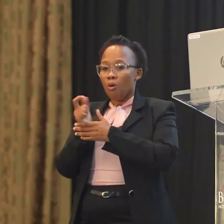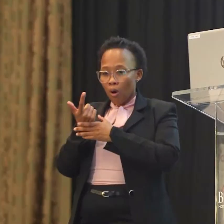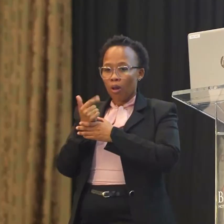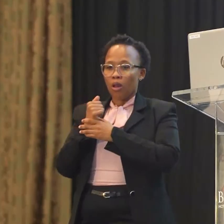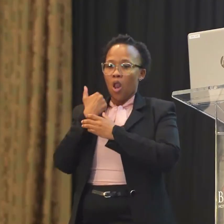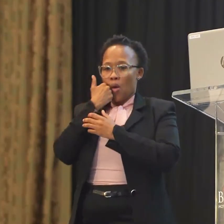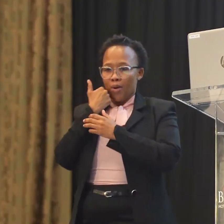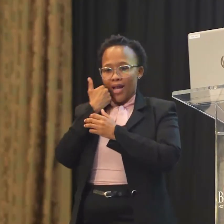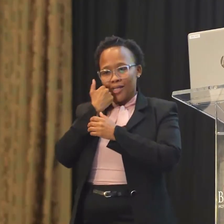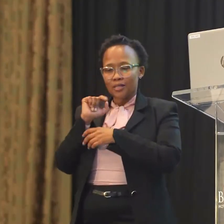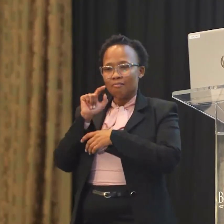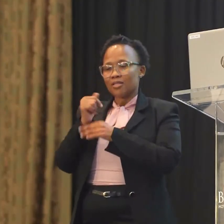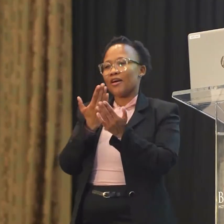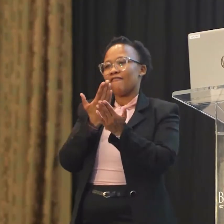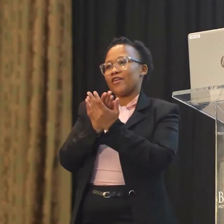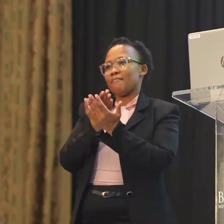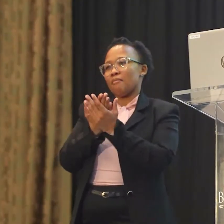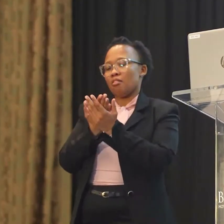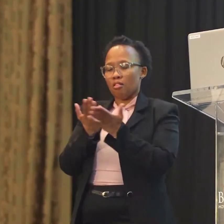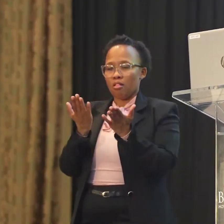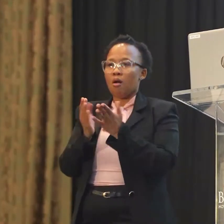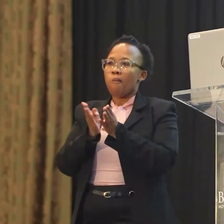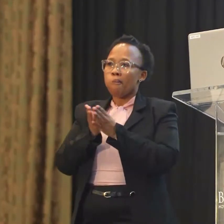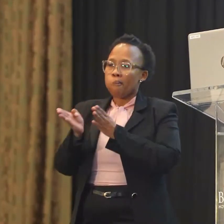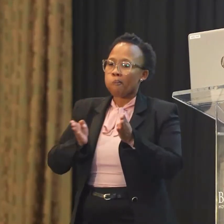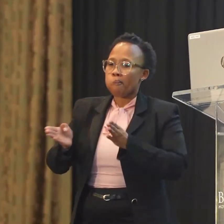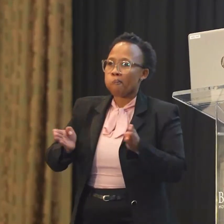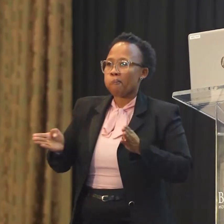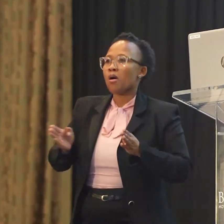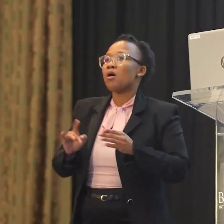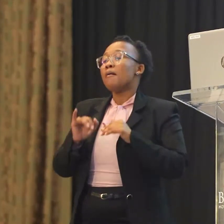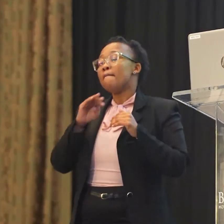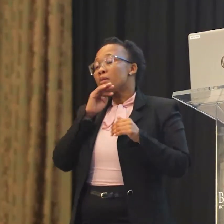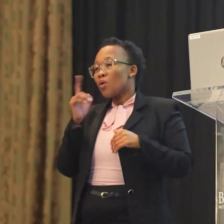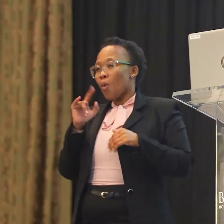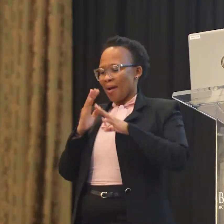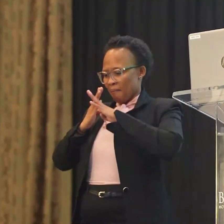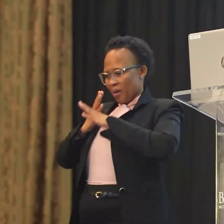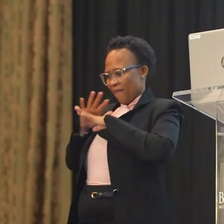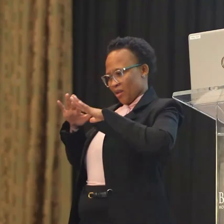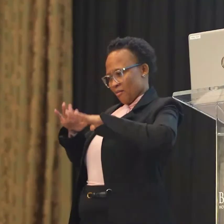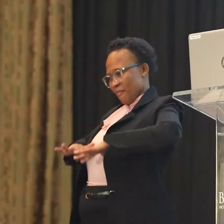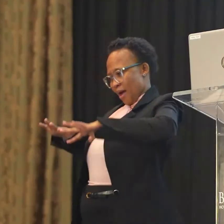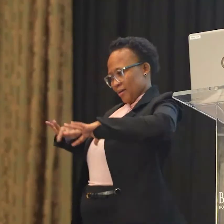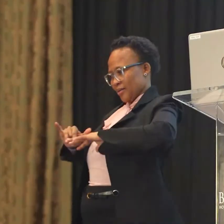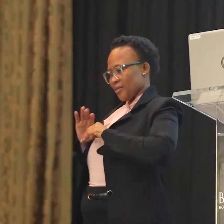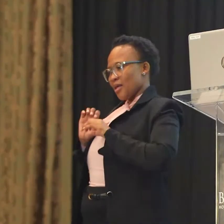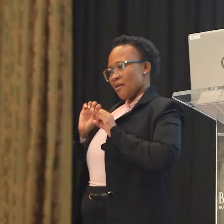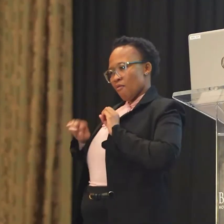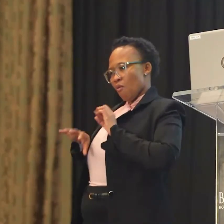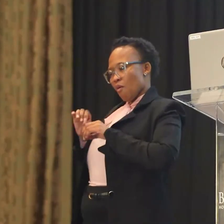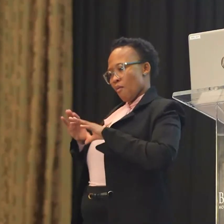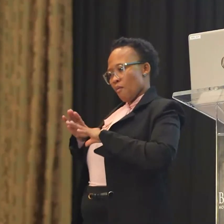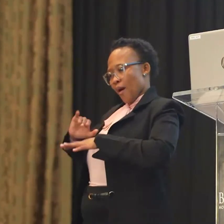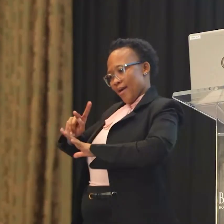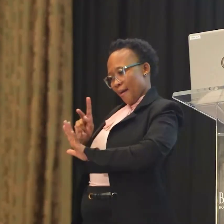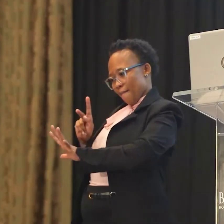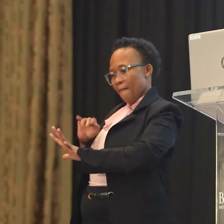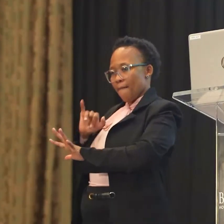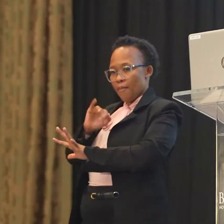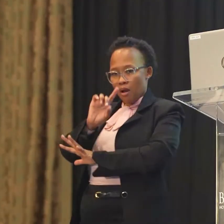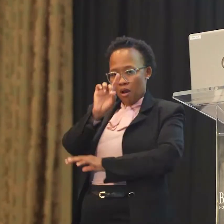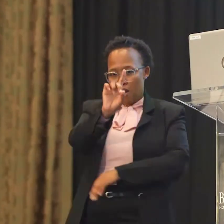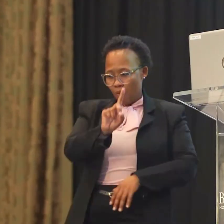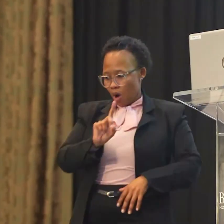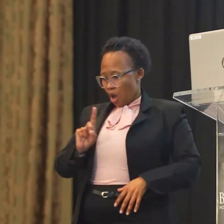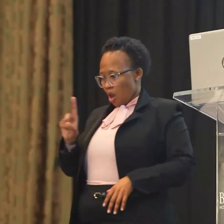facilities. It is also important that lubricants are placed in private spaces where people can pick them without the fear of